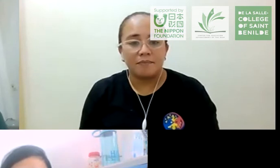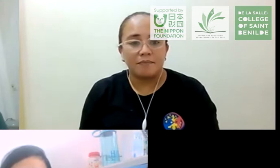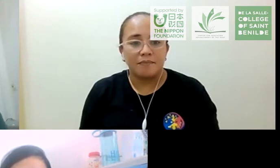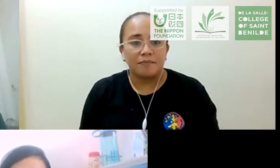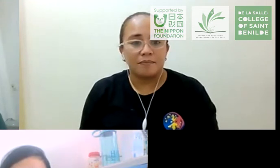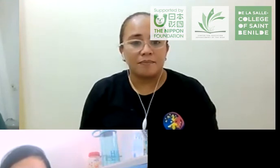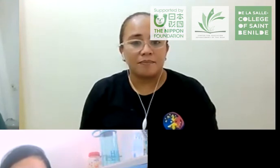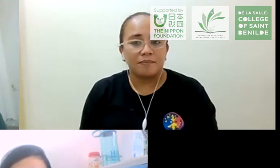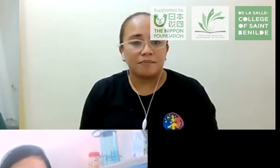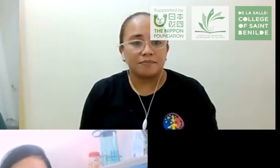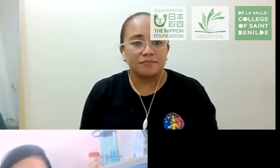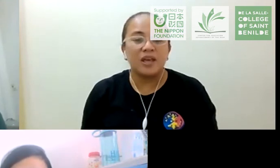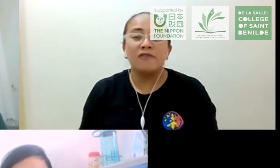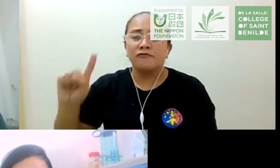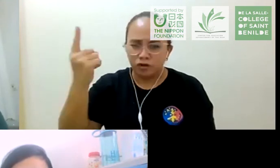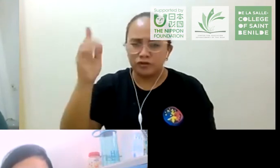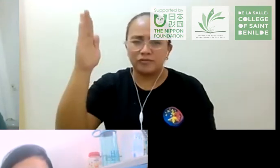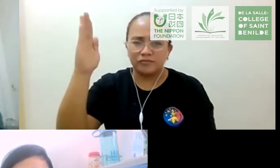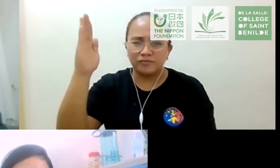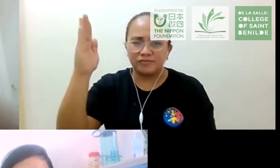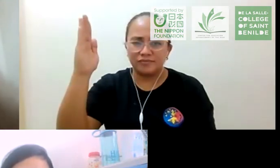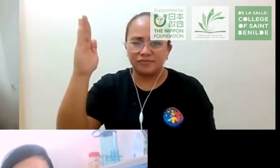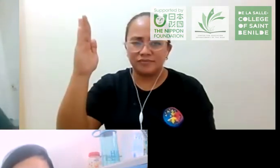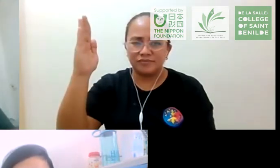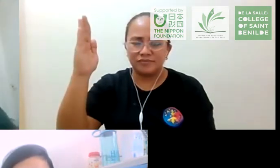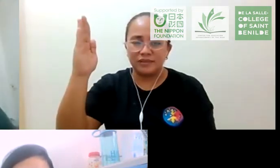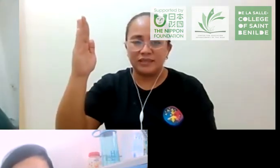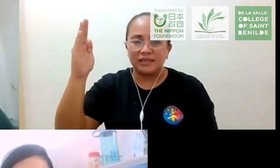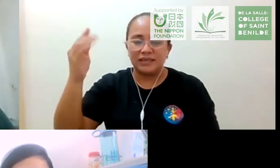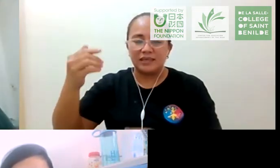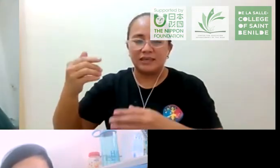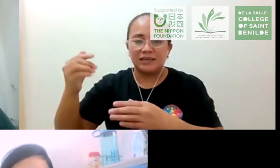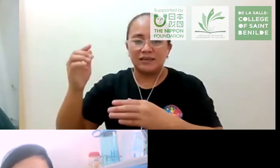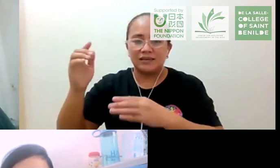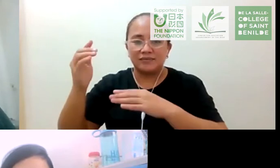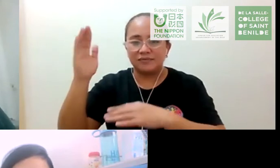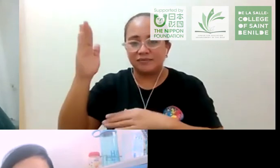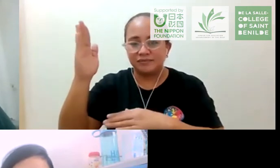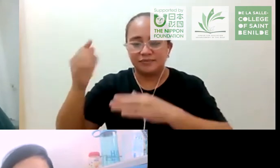This one first. Inward and upward.